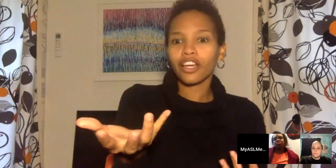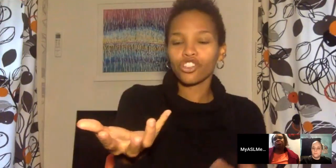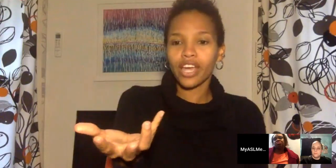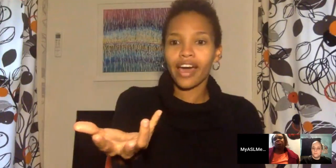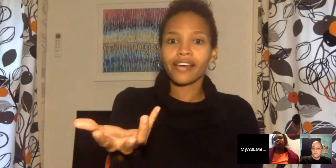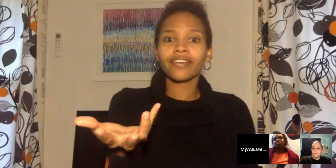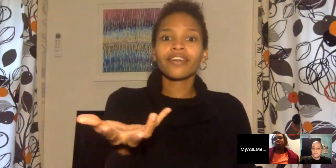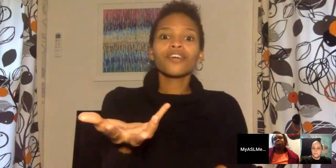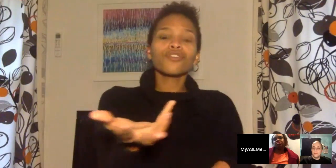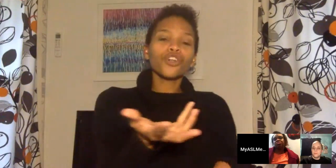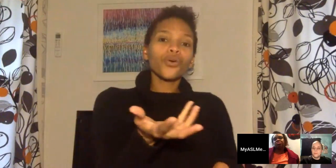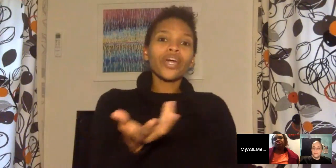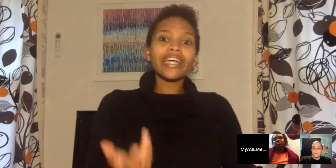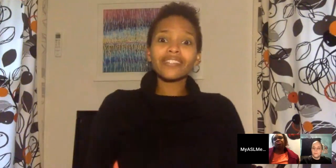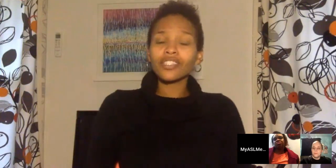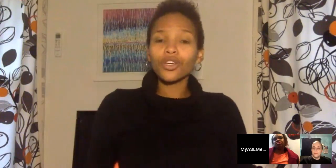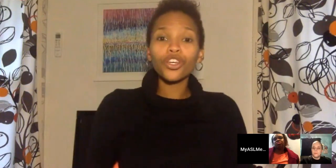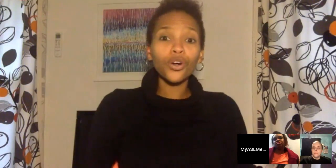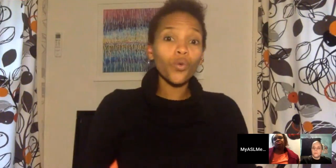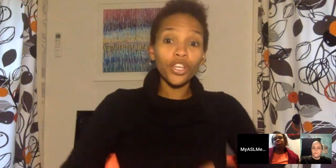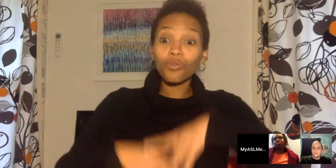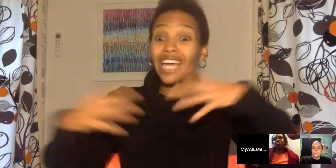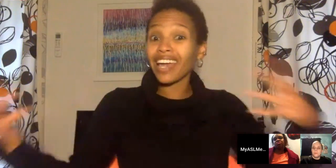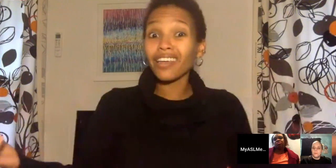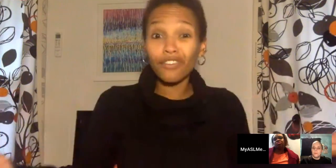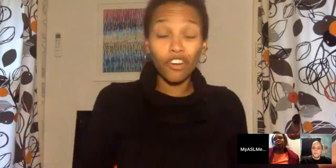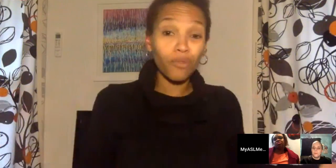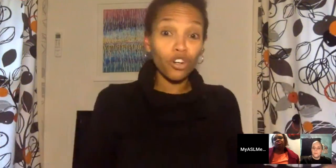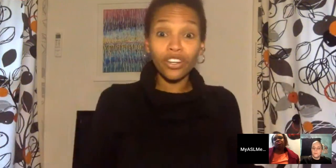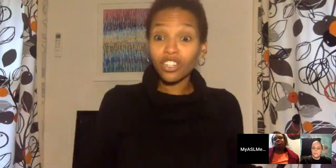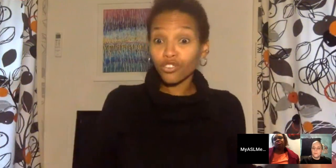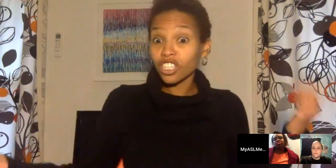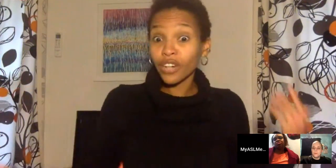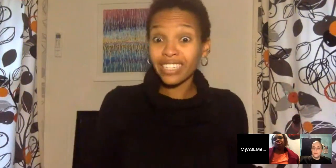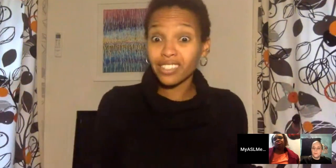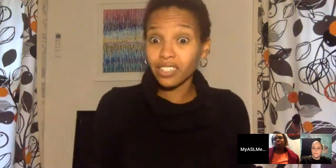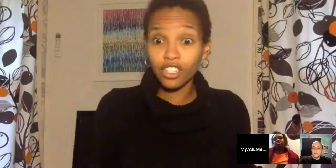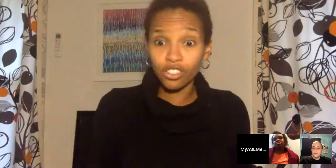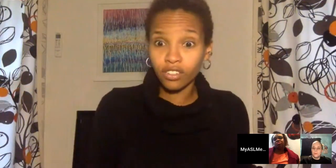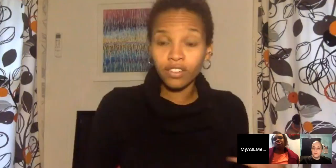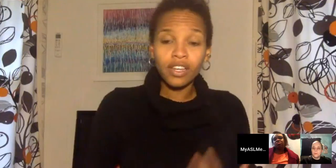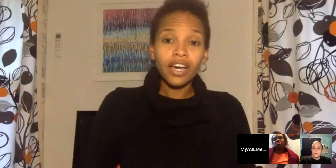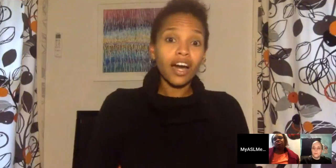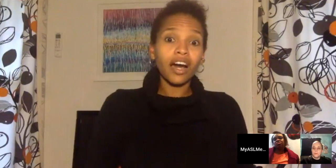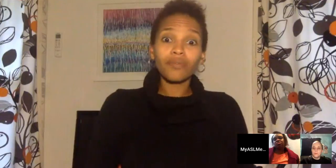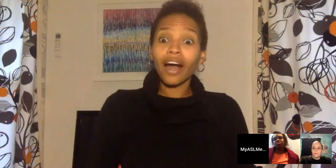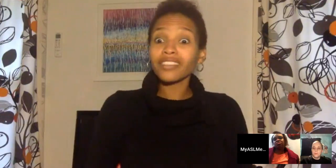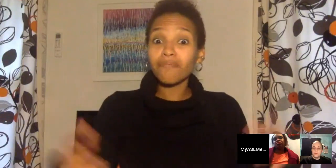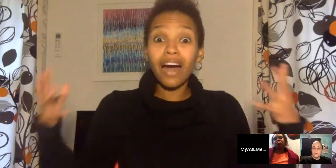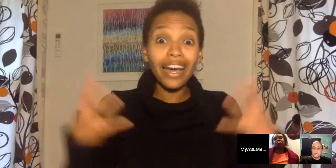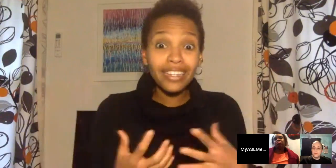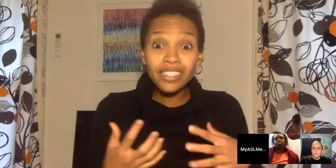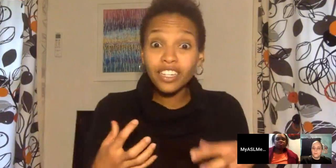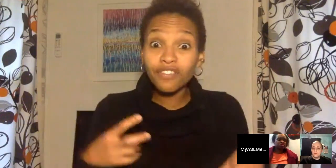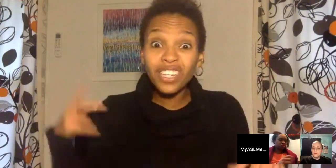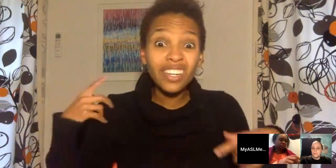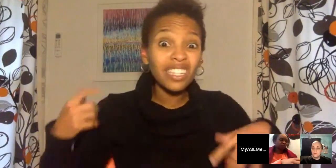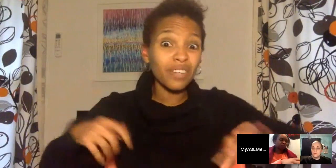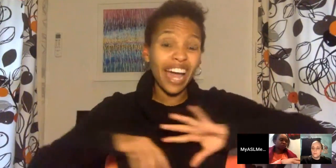she had. So it's, you know, what you gain from a really, really great discussion. Lots of minds convened, and we had a